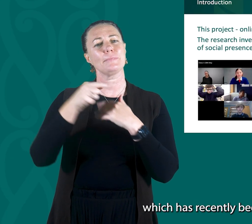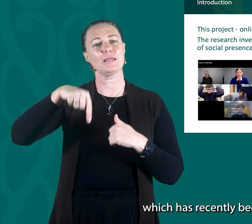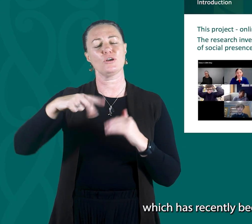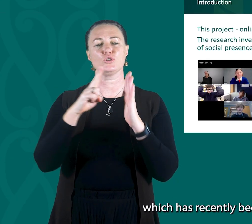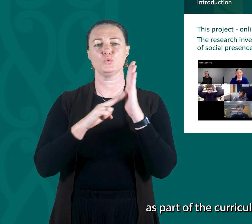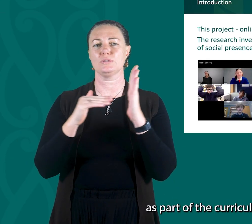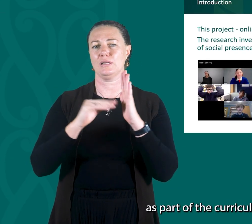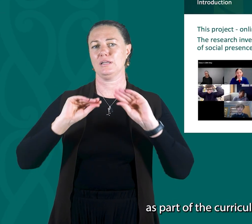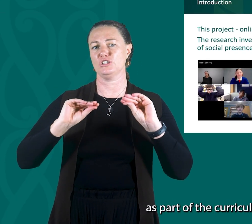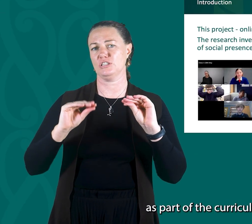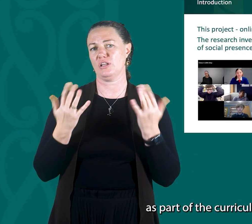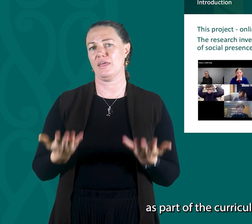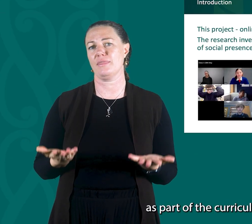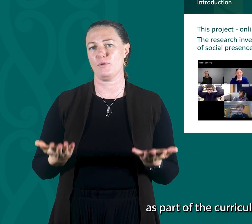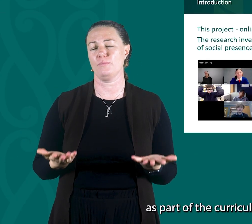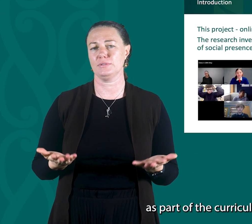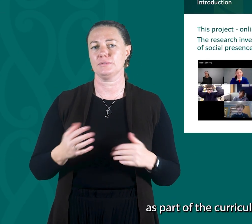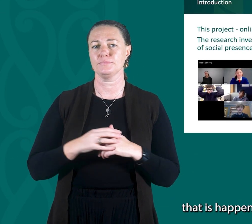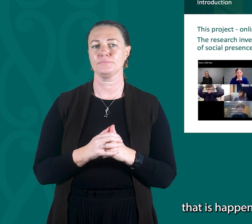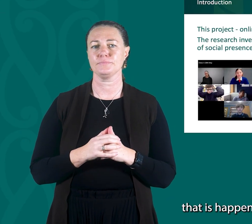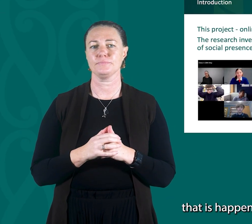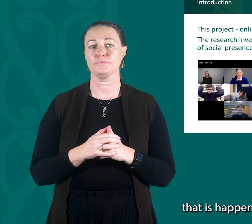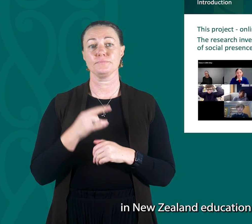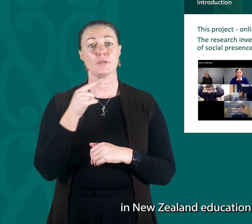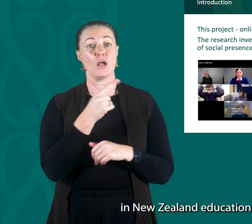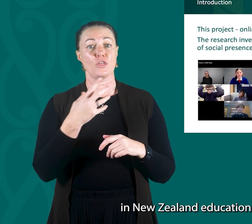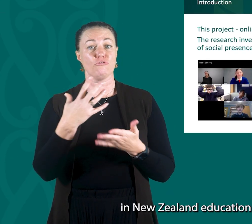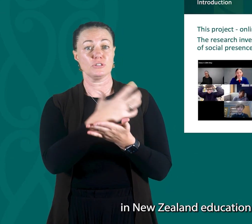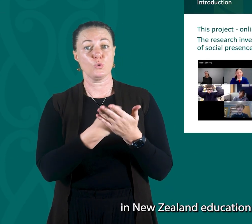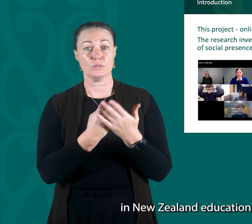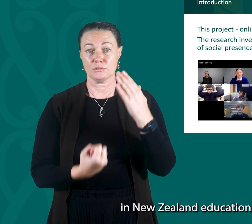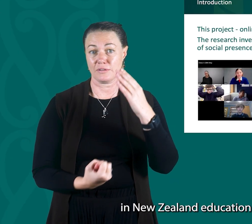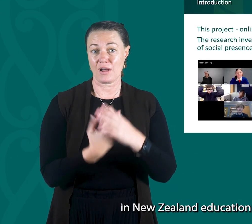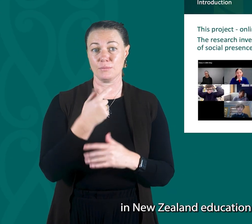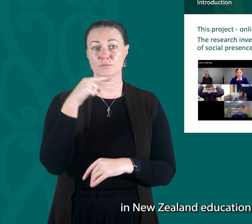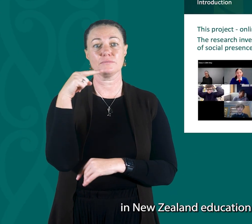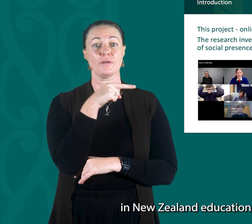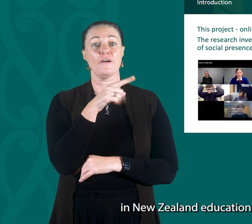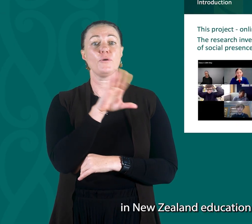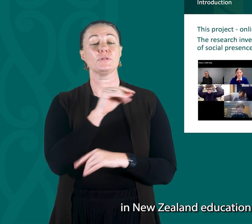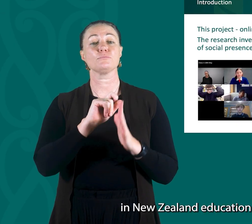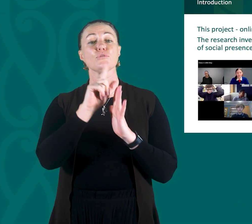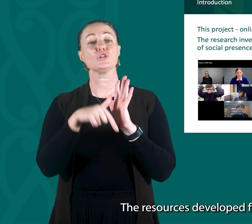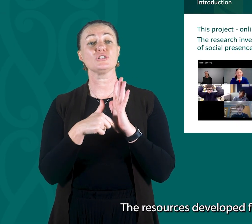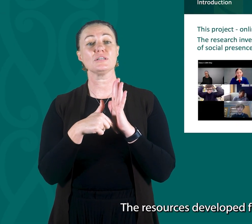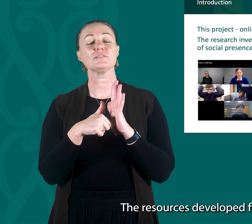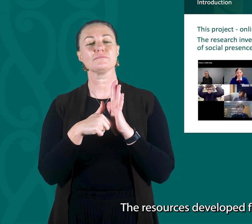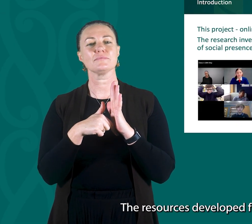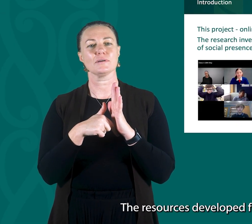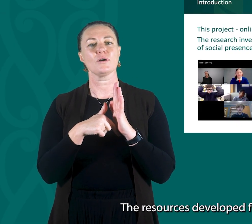updated as part of the curriculum refresh that is happening in New Zealand education at the moment. The resources developed